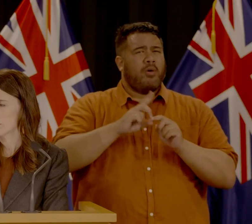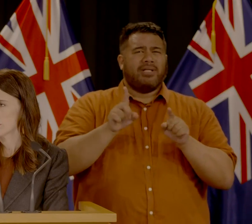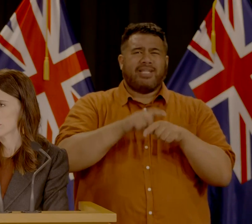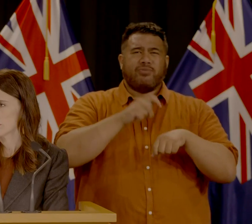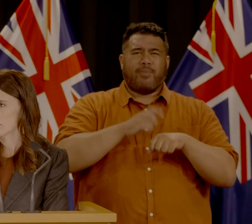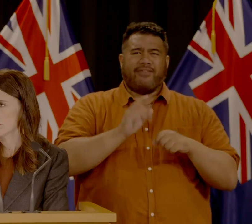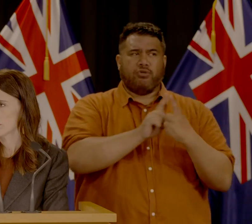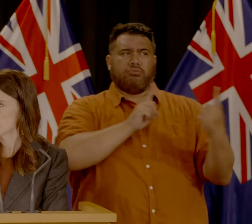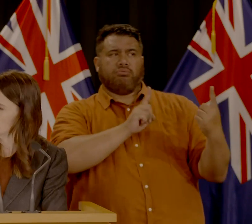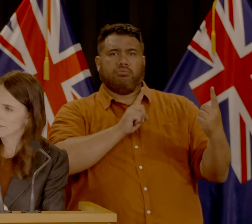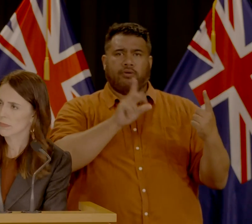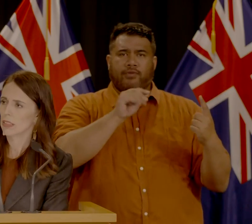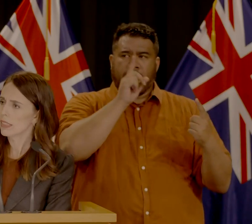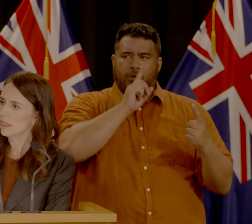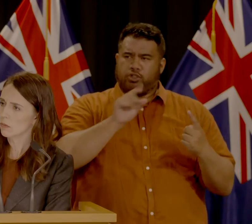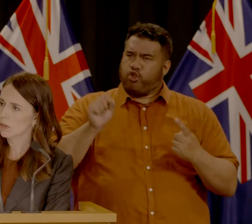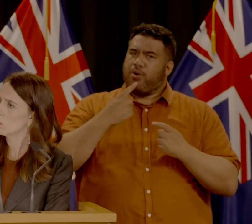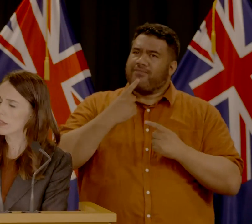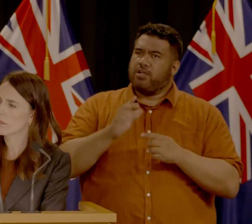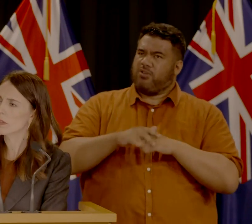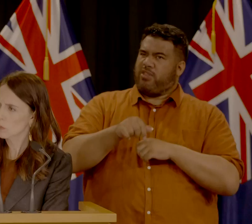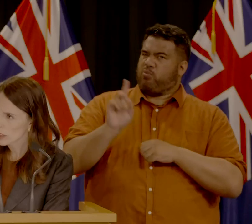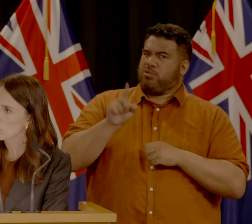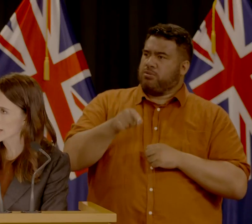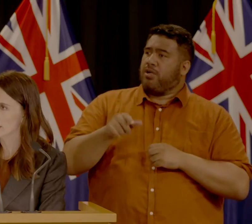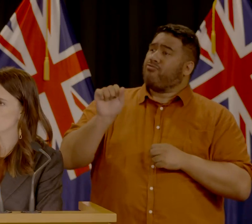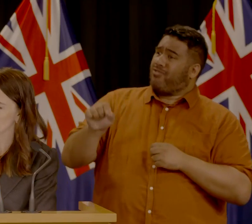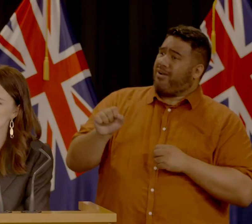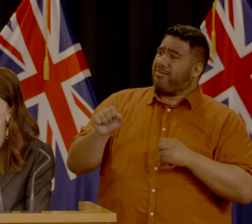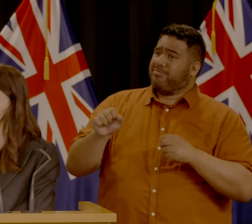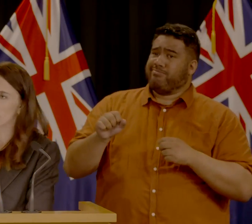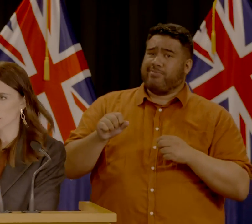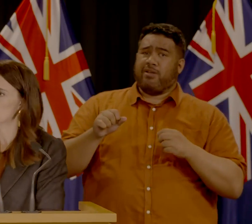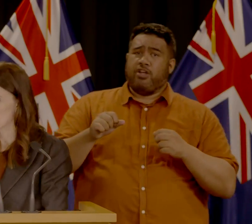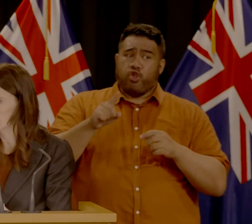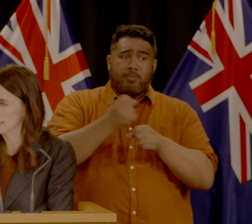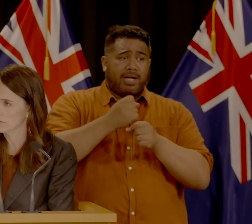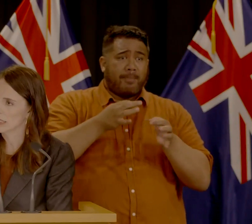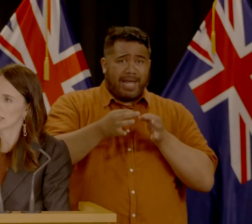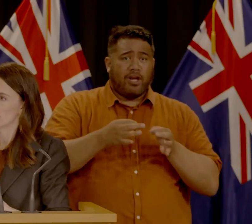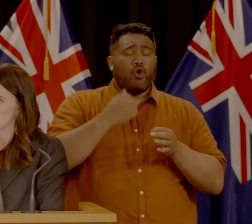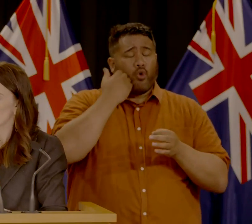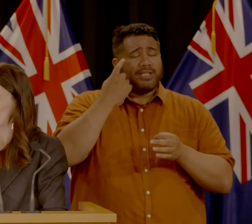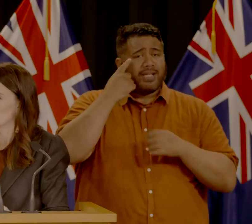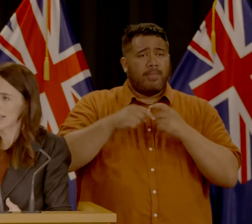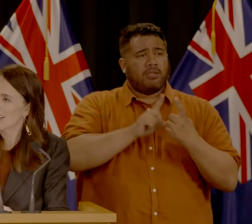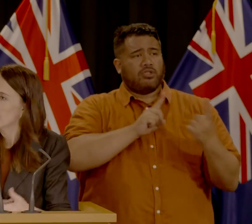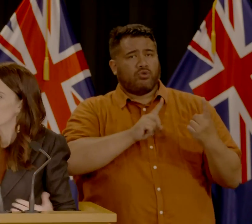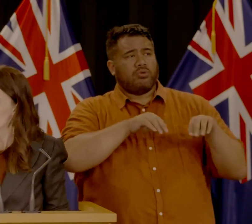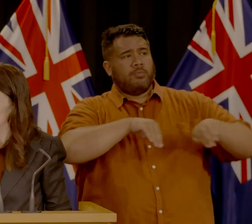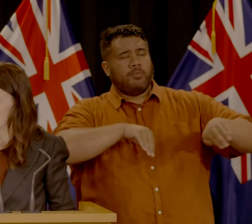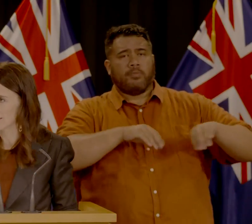of advice in that regard? Yeah, well, when you're making your plans, think about social distancing. Thinking about,